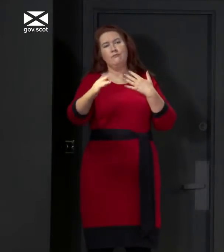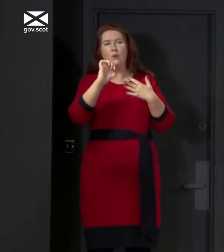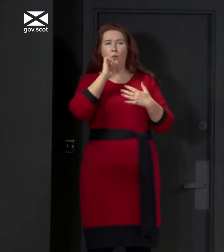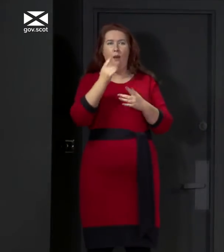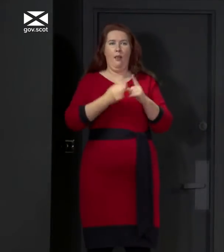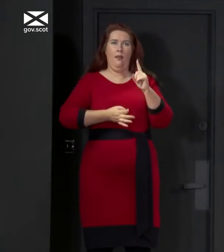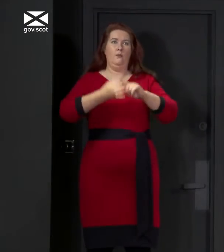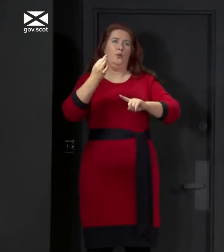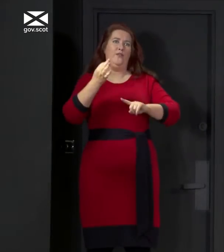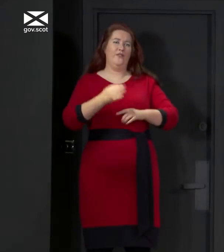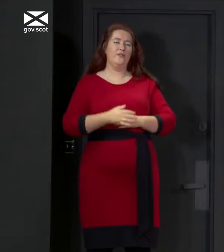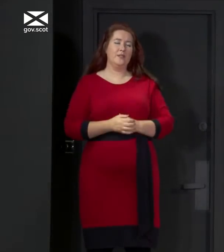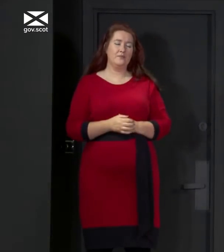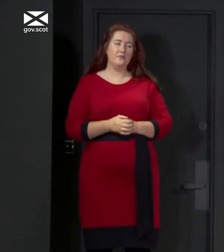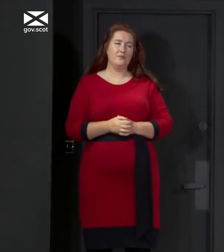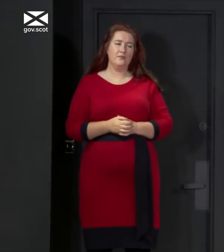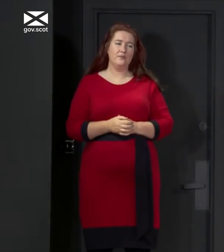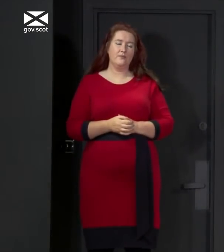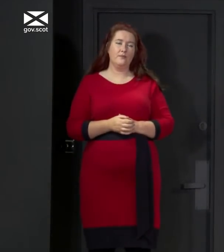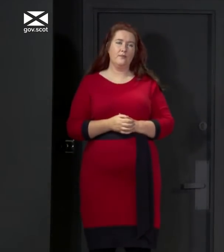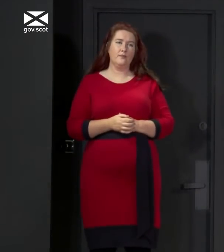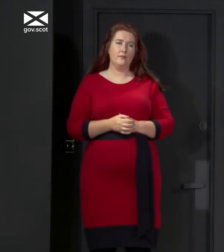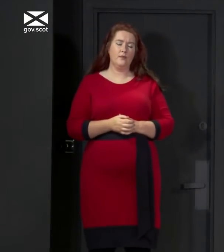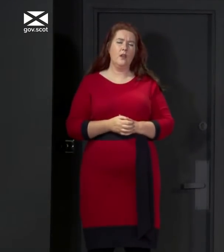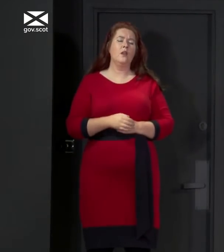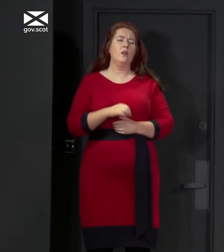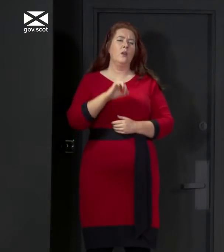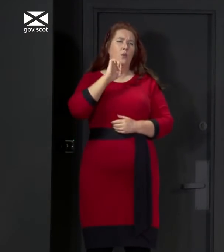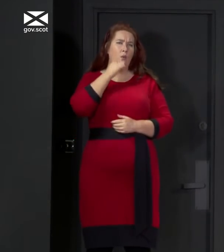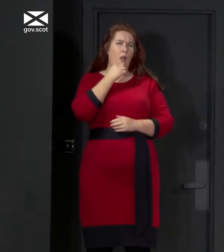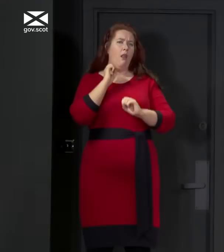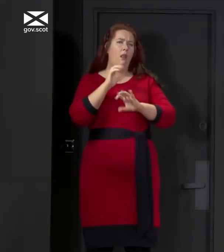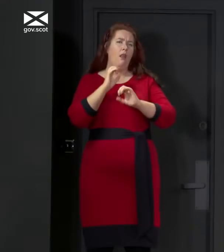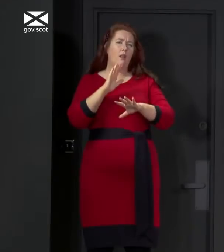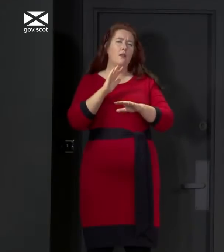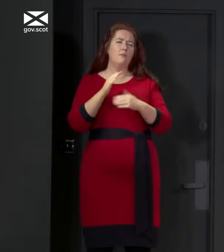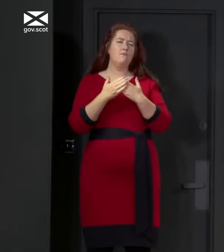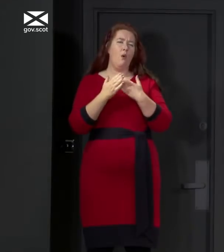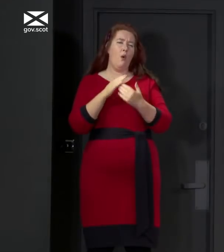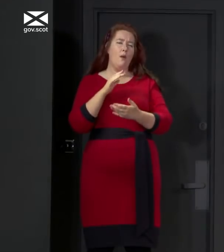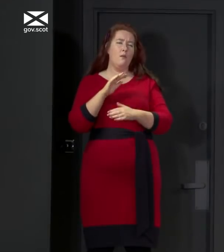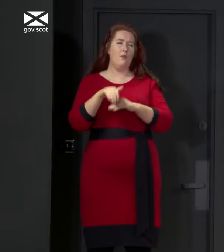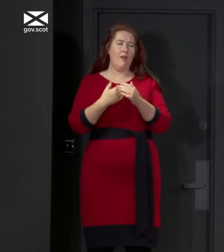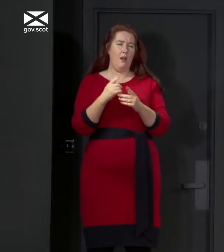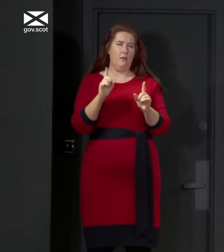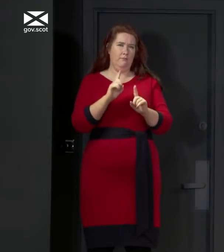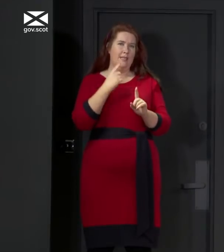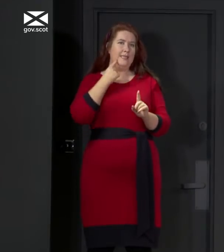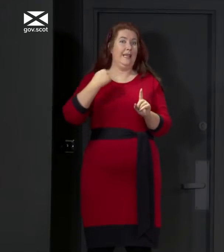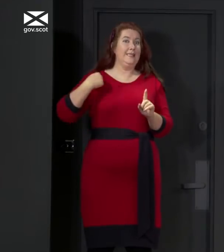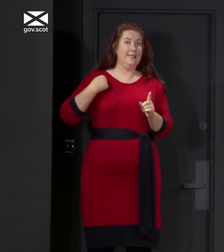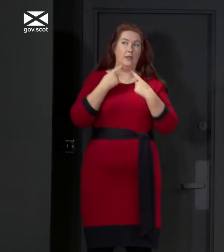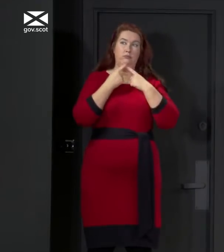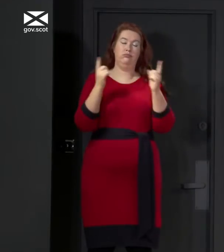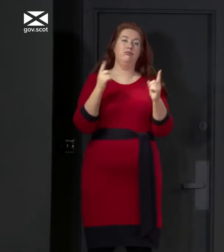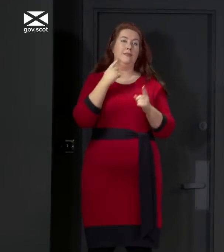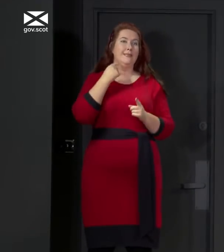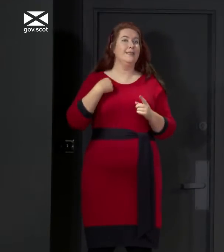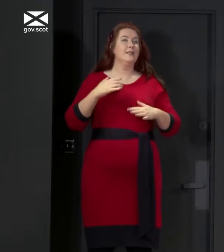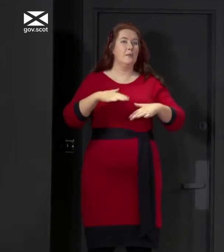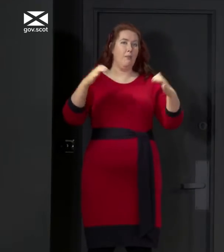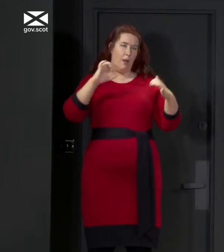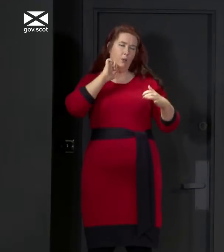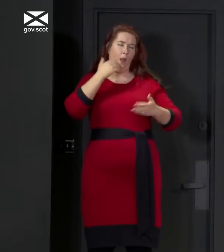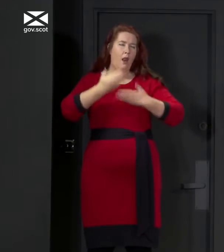times ahead. Now, I'm going to say more in a few moments about the announcements that I set out in Parliament yesterday, but